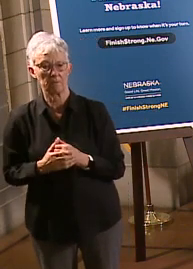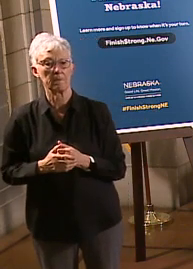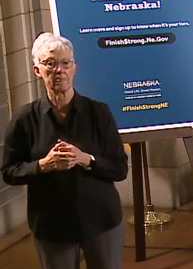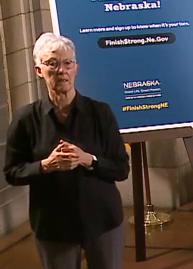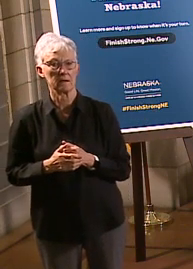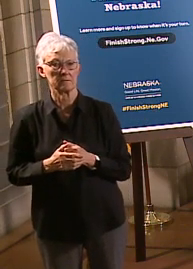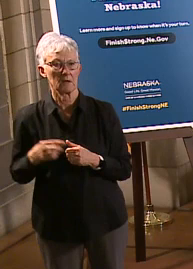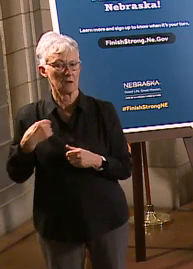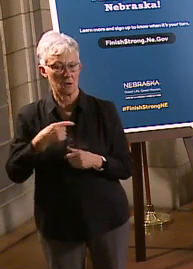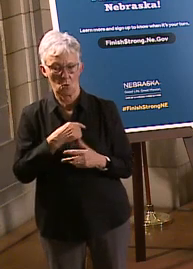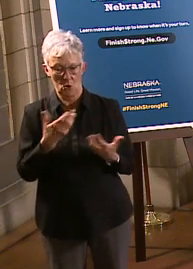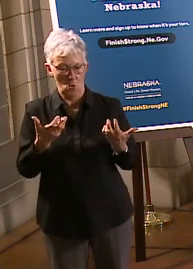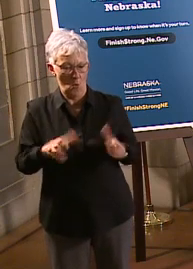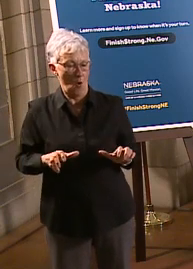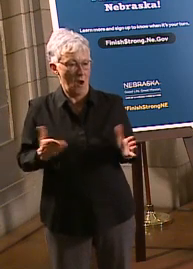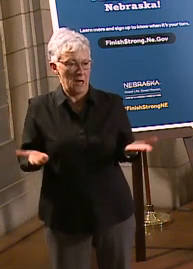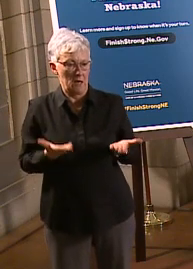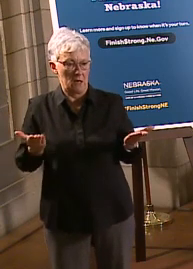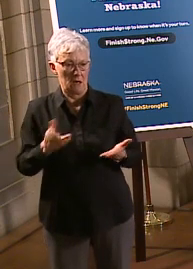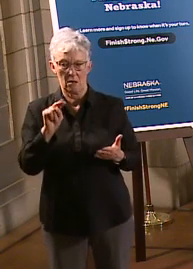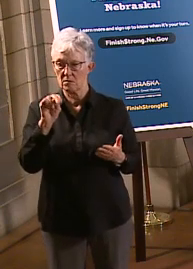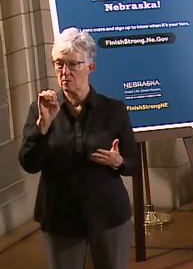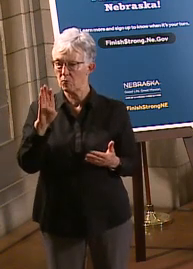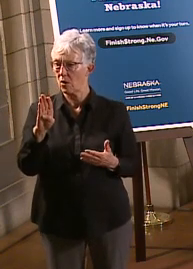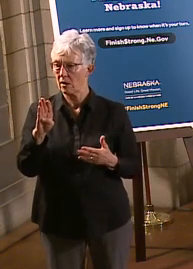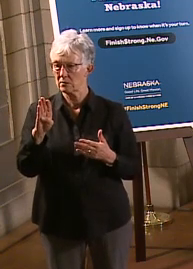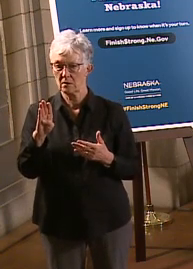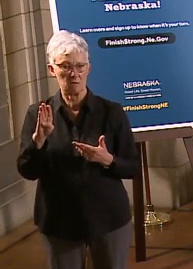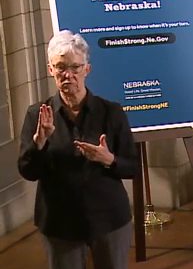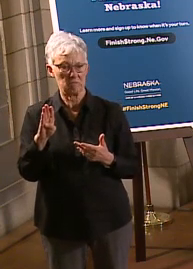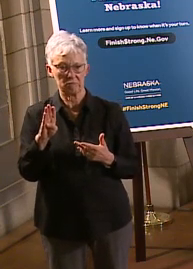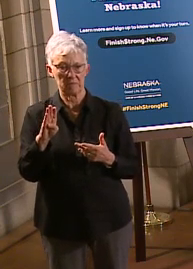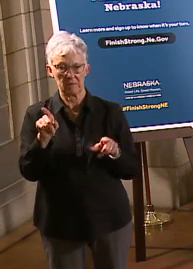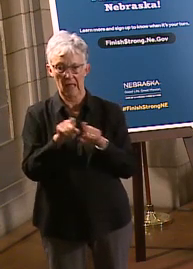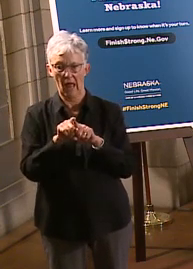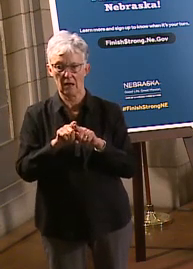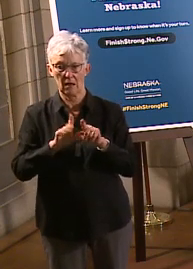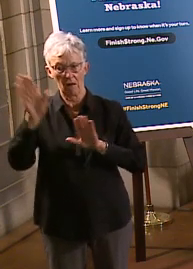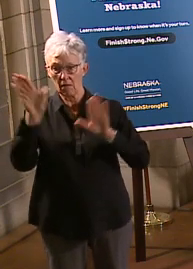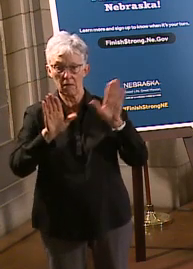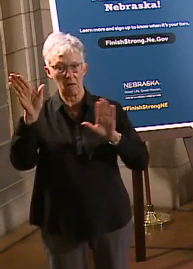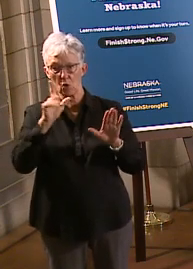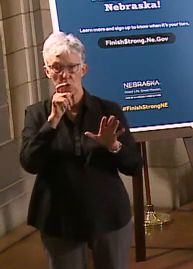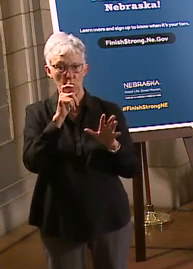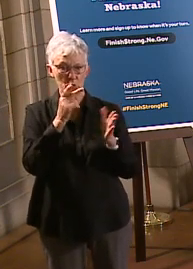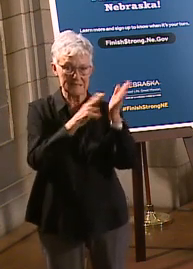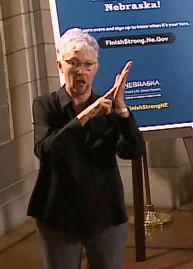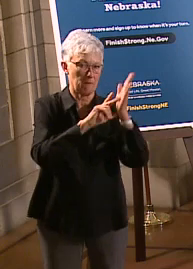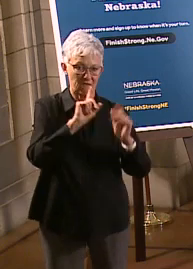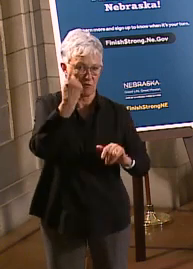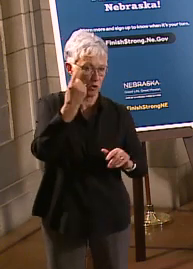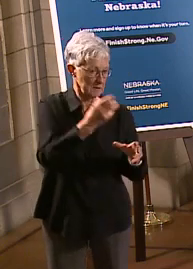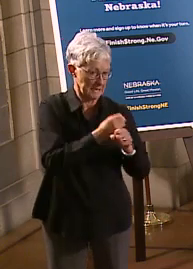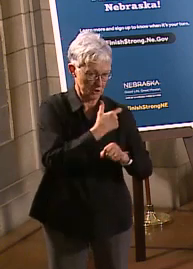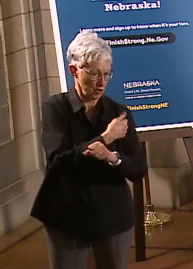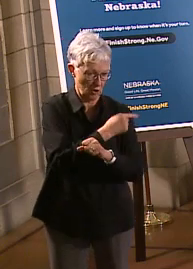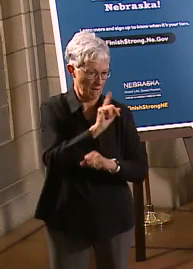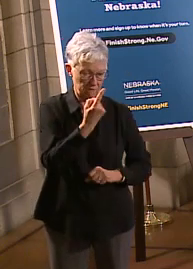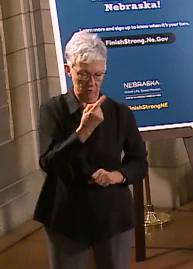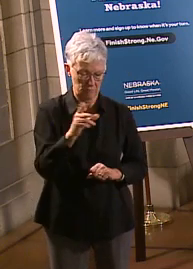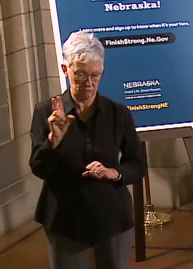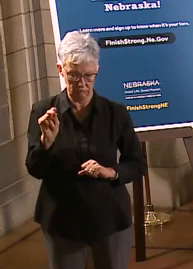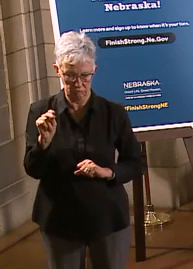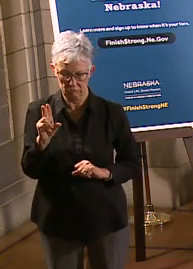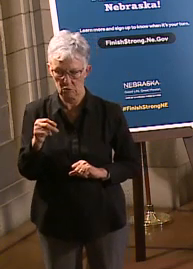be a lottery system. We are all about being fair and equitable, so we don't want folks having to go from one website to